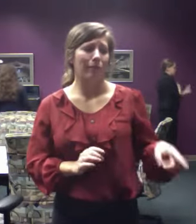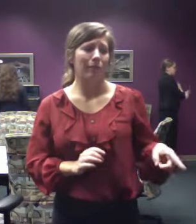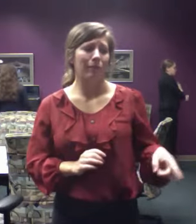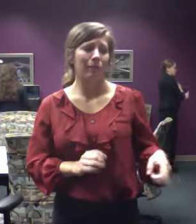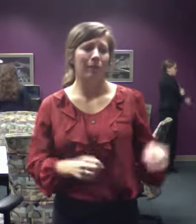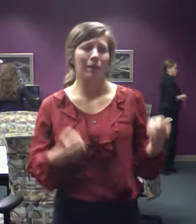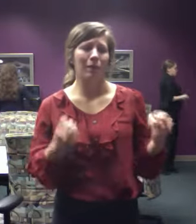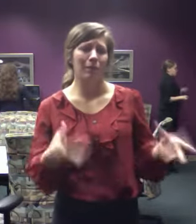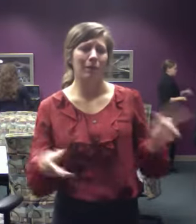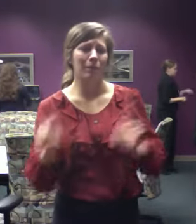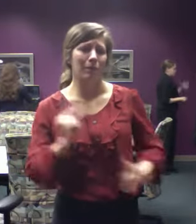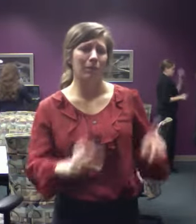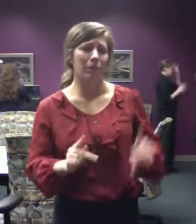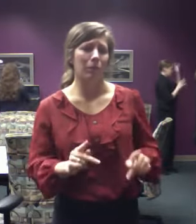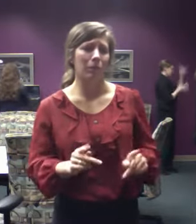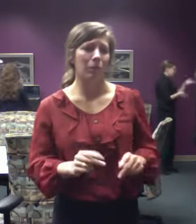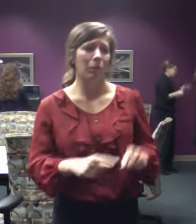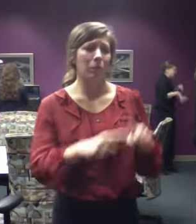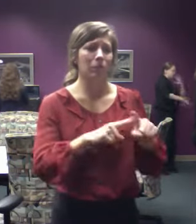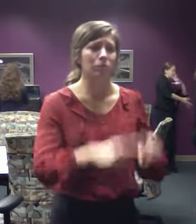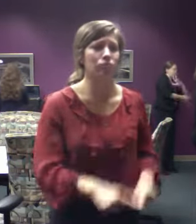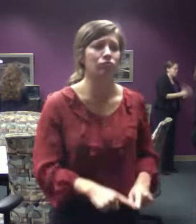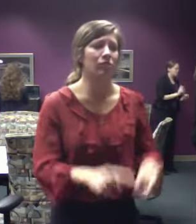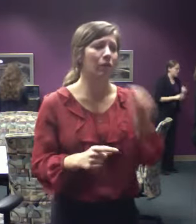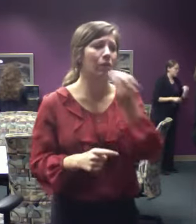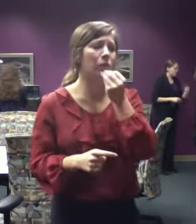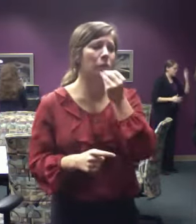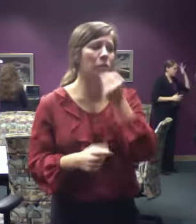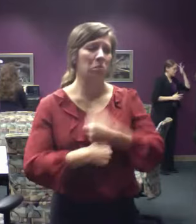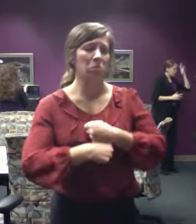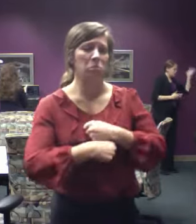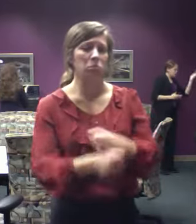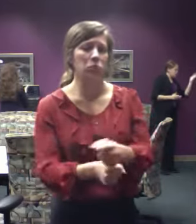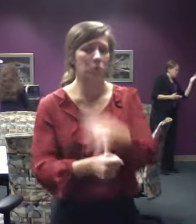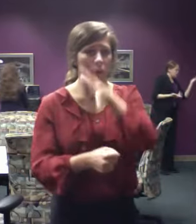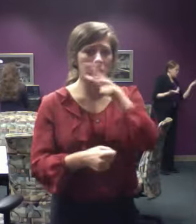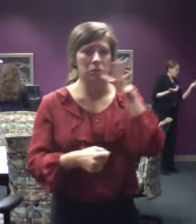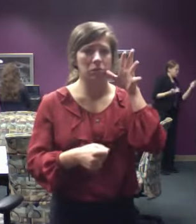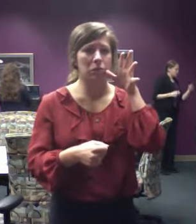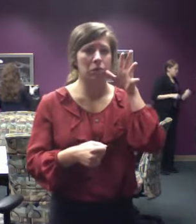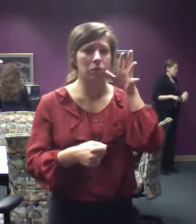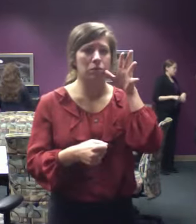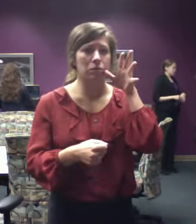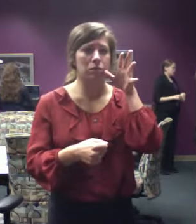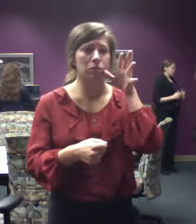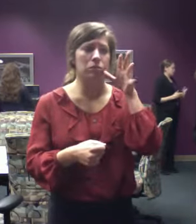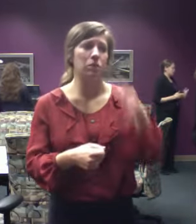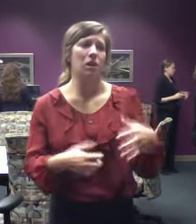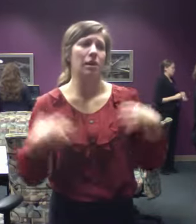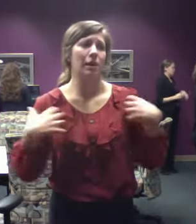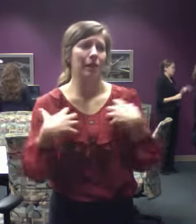stuff, man, a lot of people were starving. Famine, food shortages were massive. Yeah.